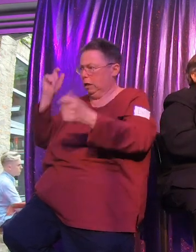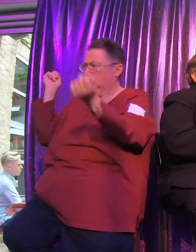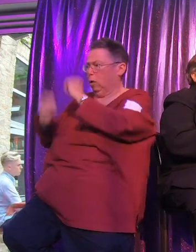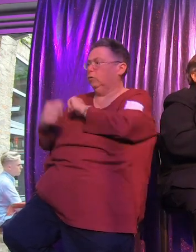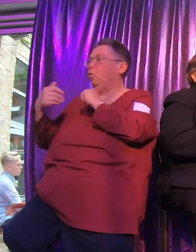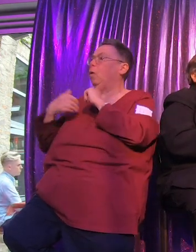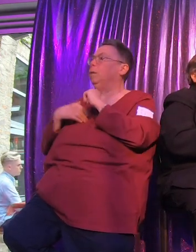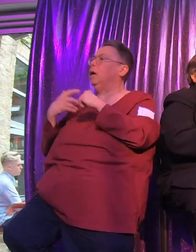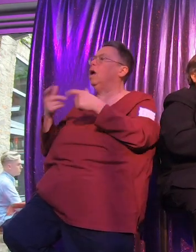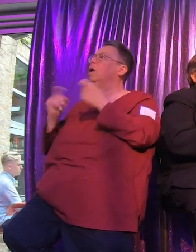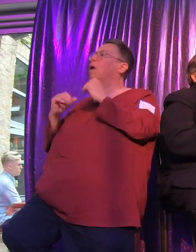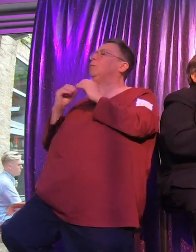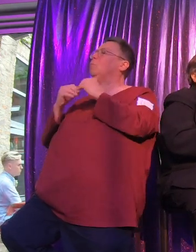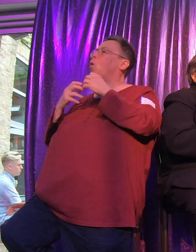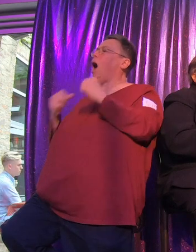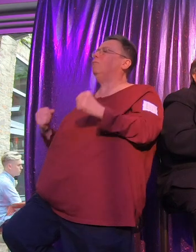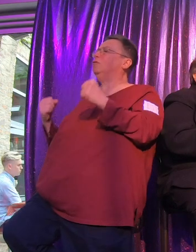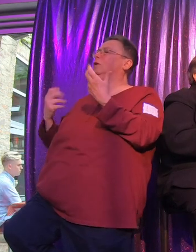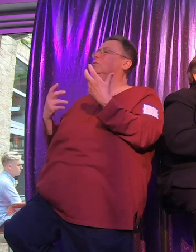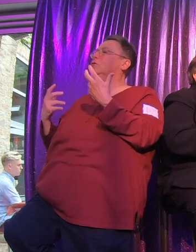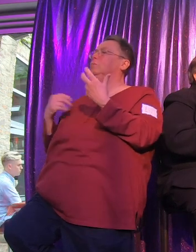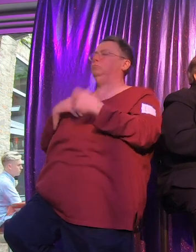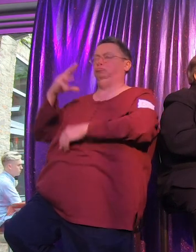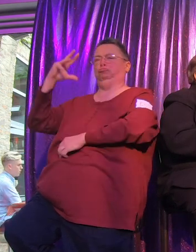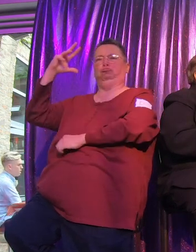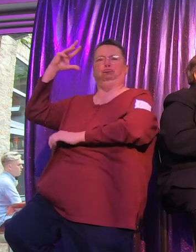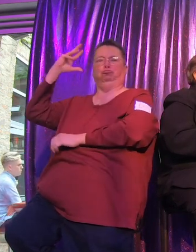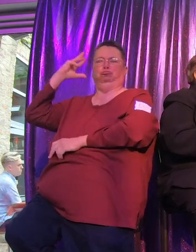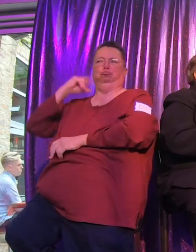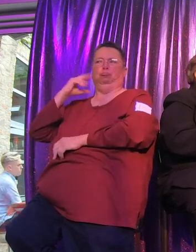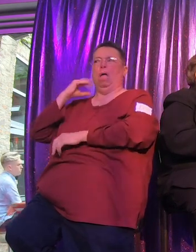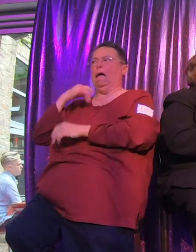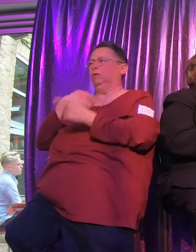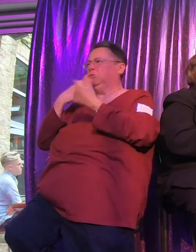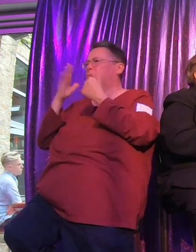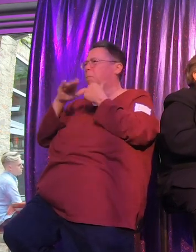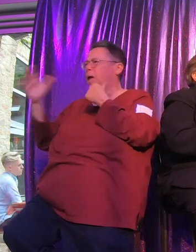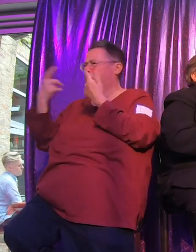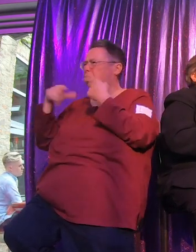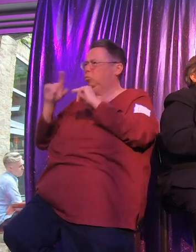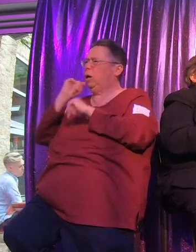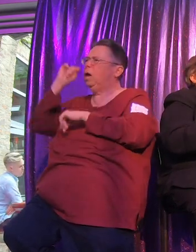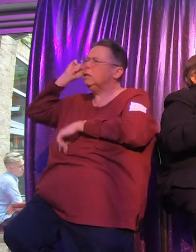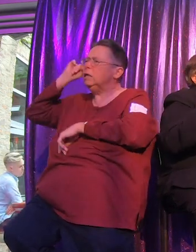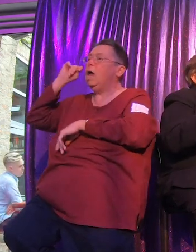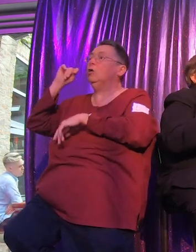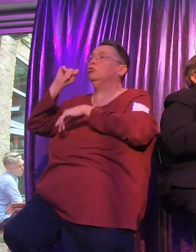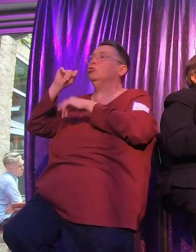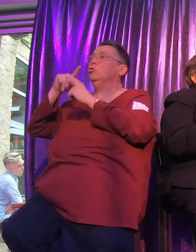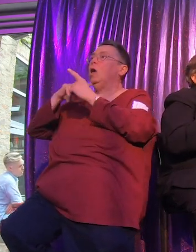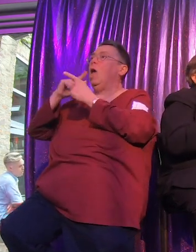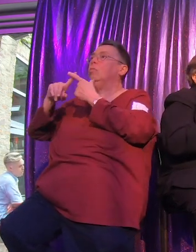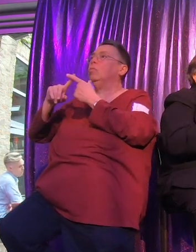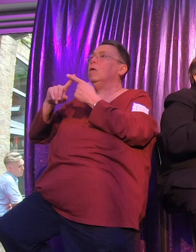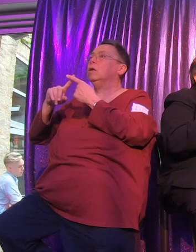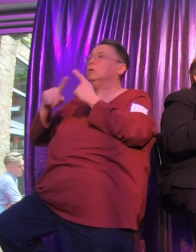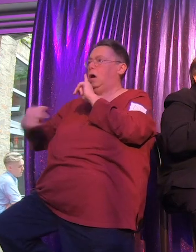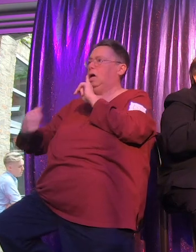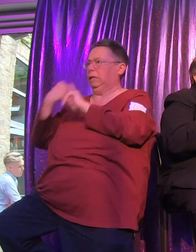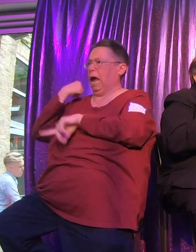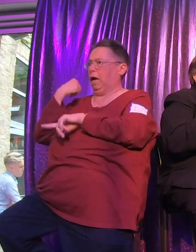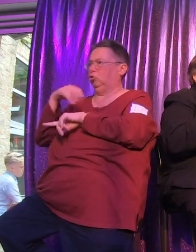me and gave me a confidence. I experienced some pretty bad things in my teenage years. An attack at one